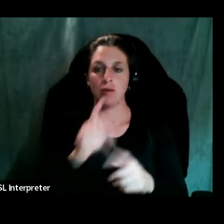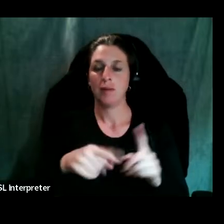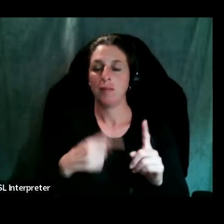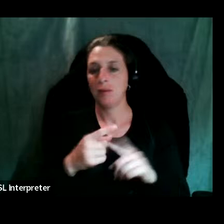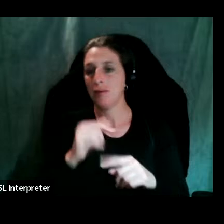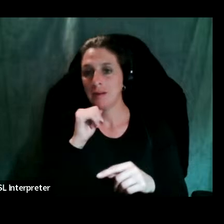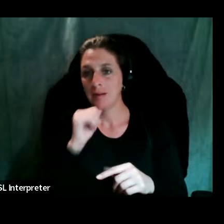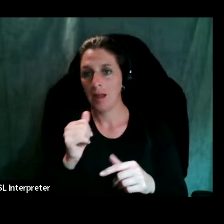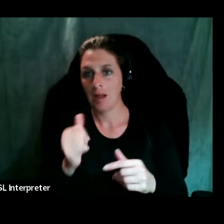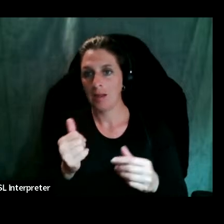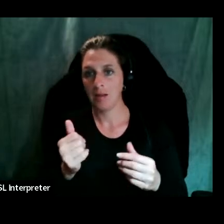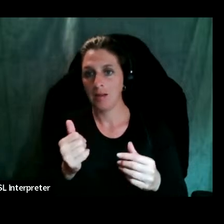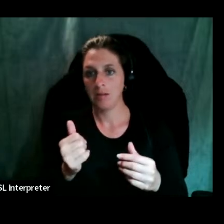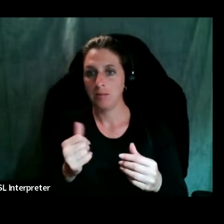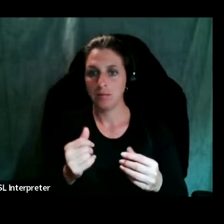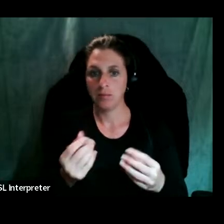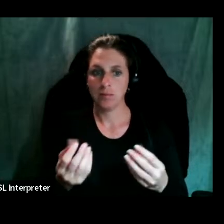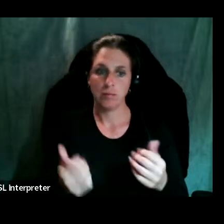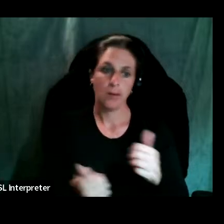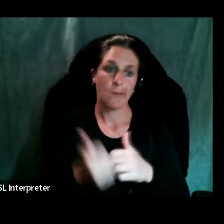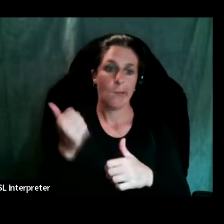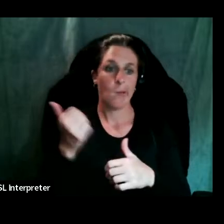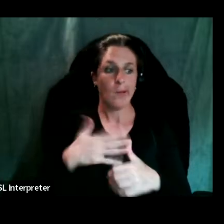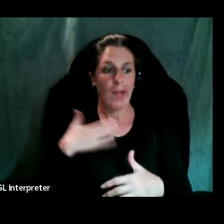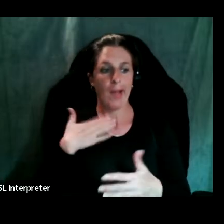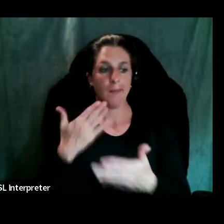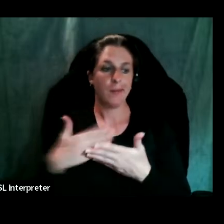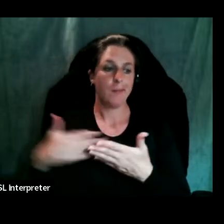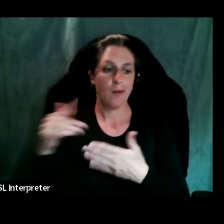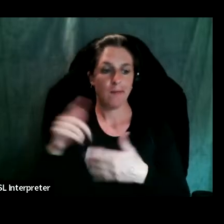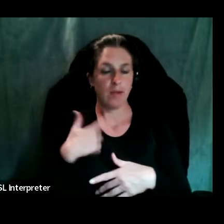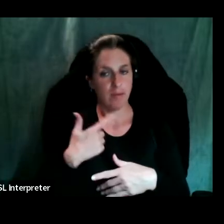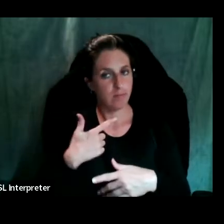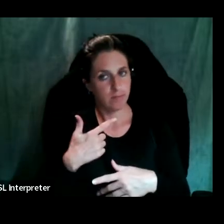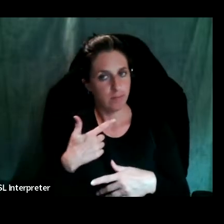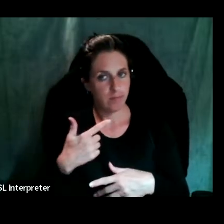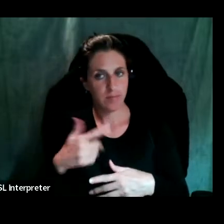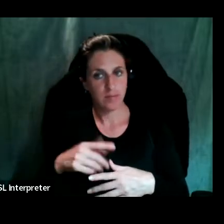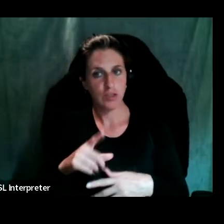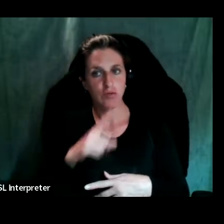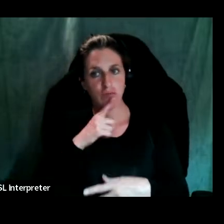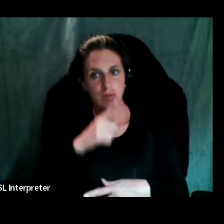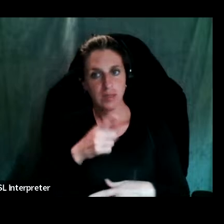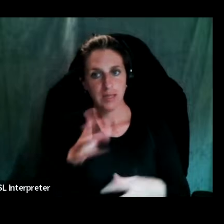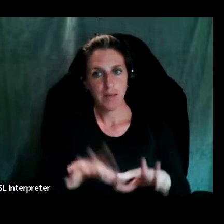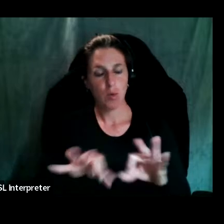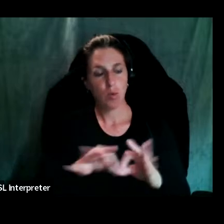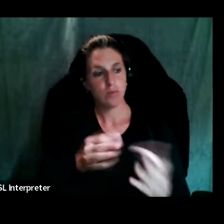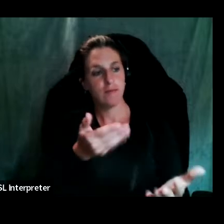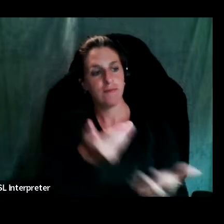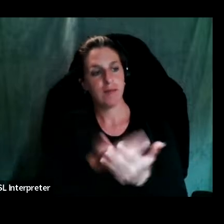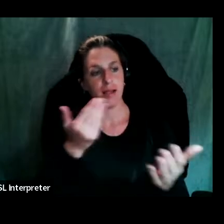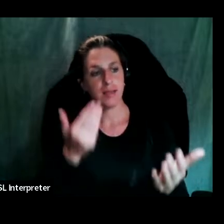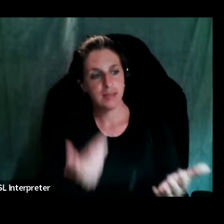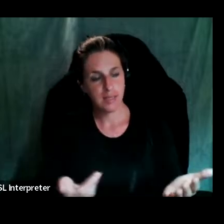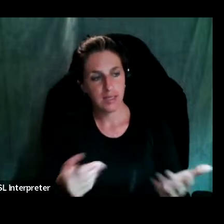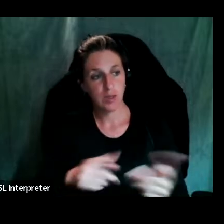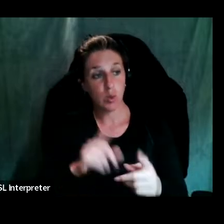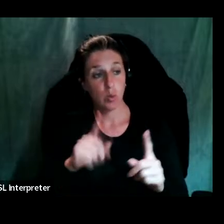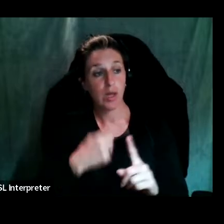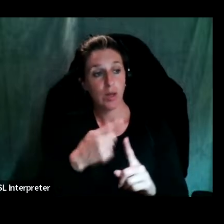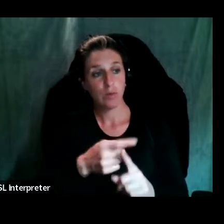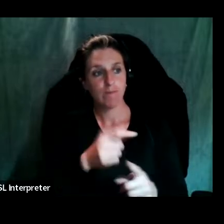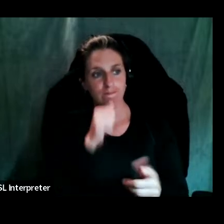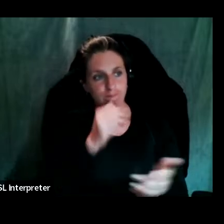happy parts of your life. It's really important to validate. And when you are going through